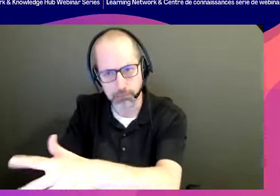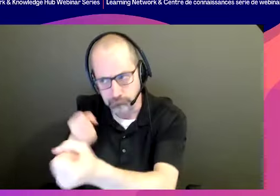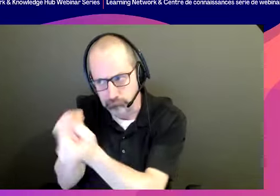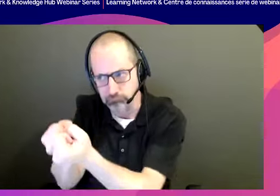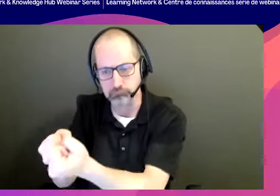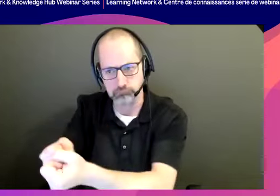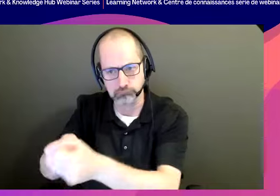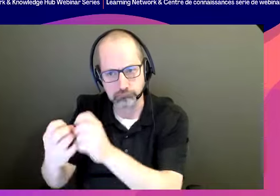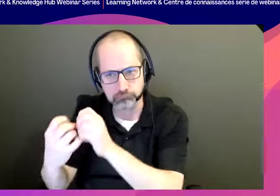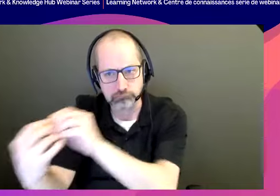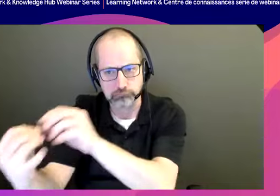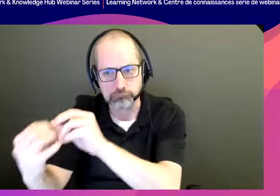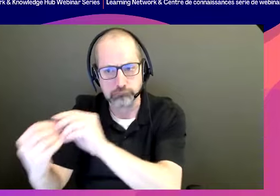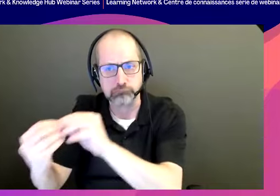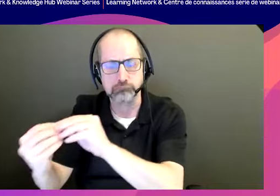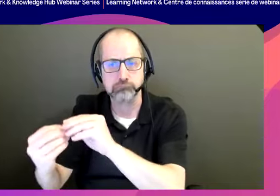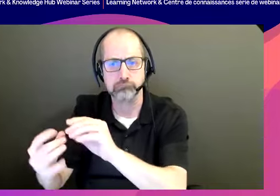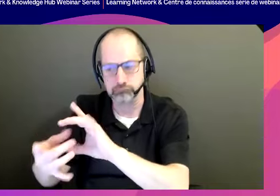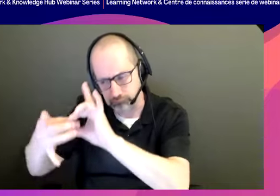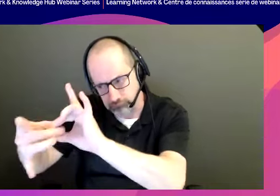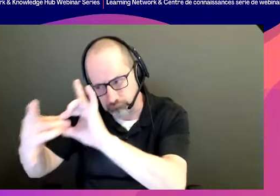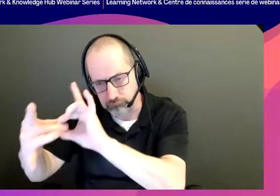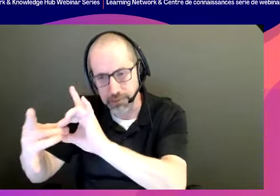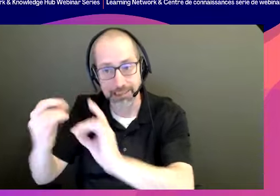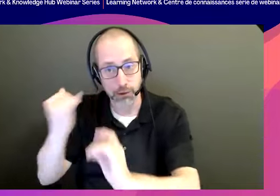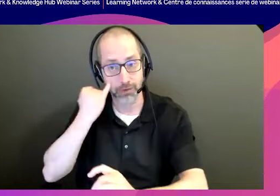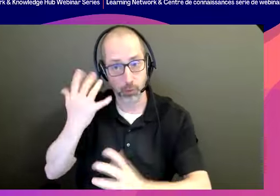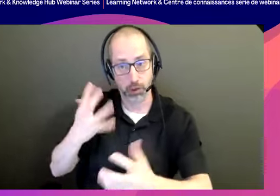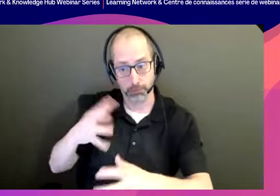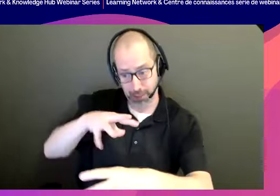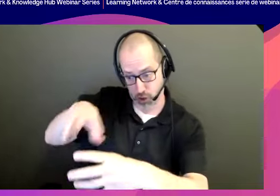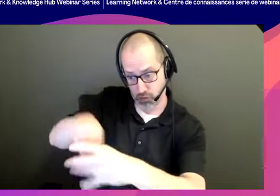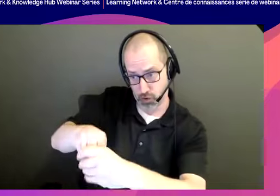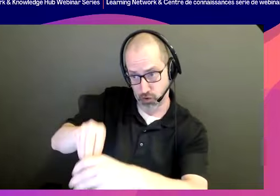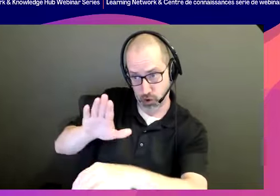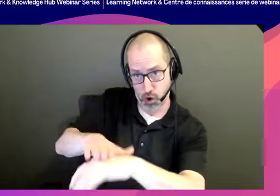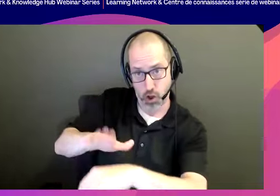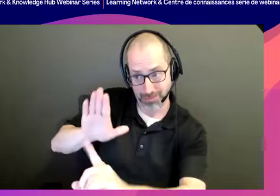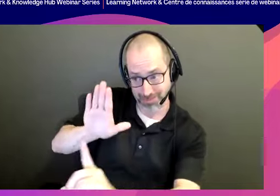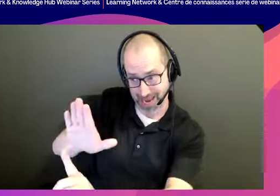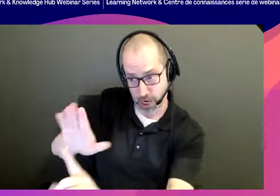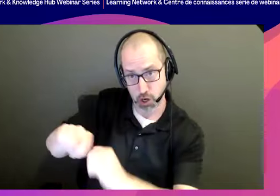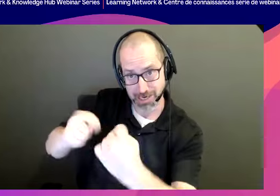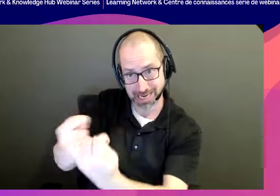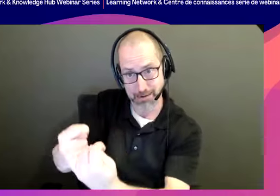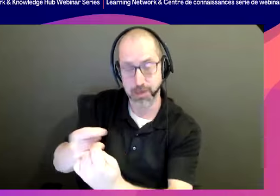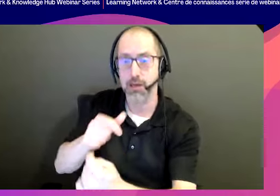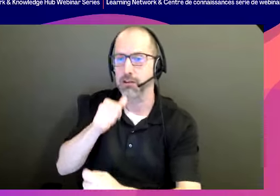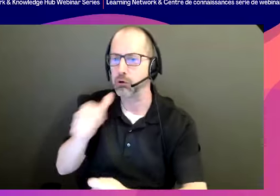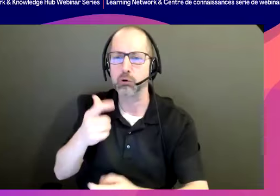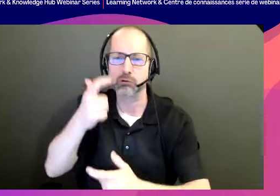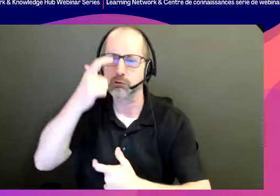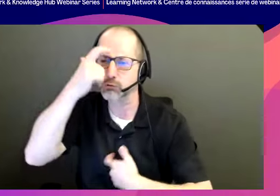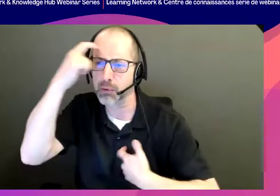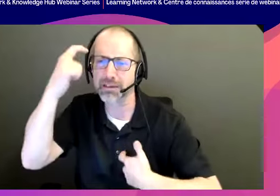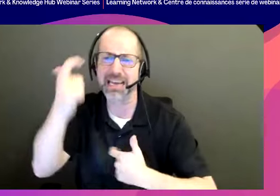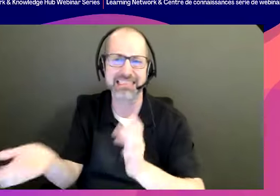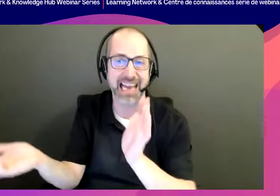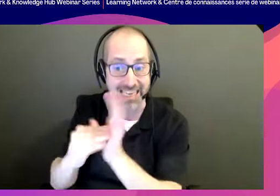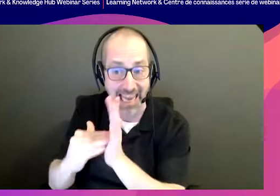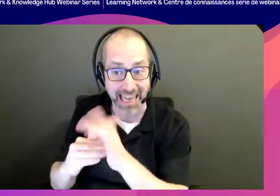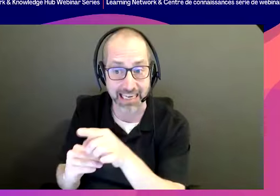advocate and be a part of this person's team, I'm asking you, don't re-traumatize us and leave us.